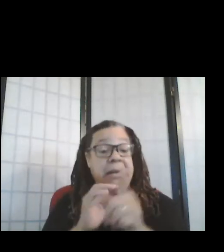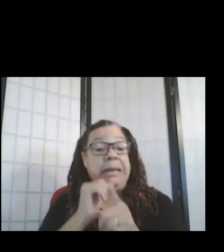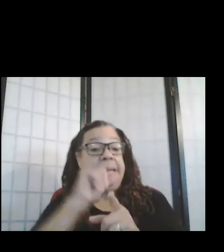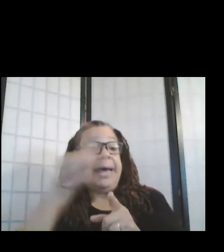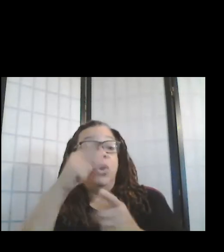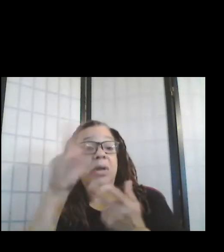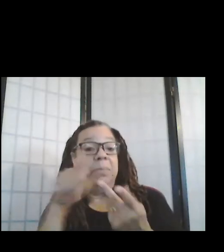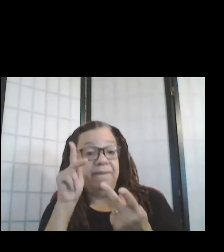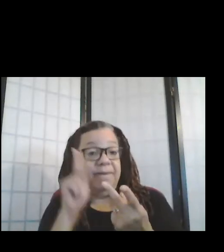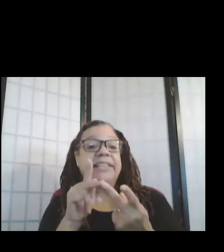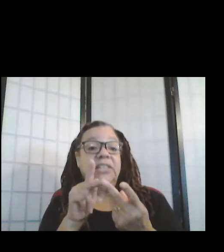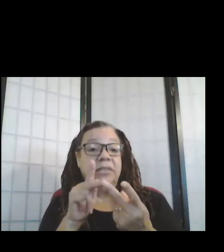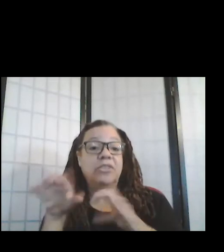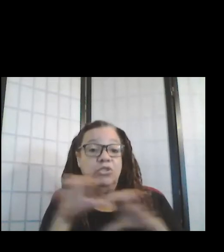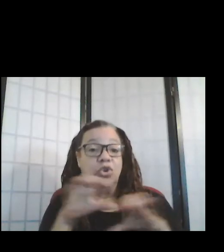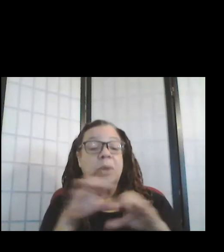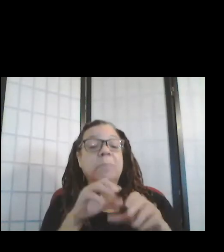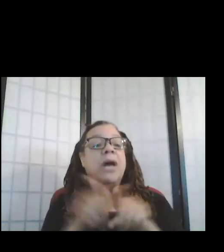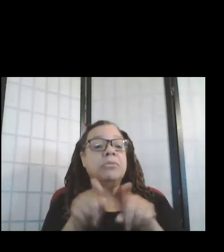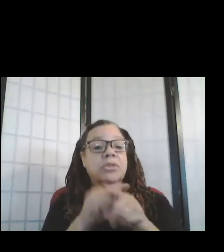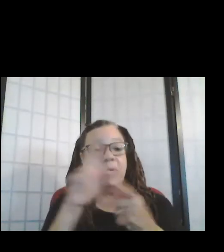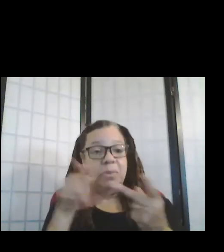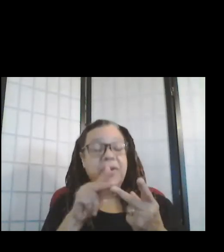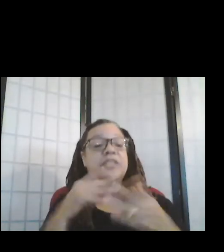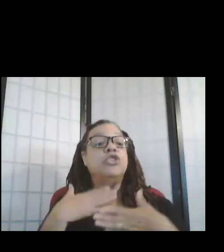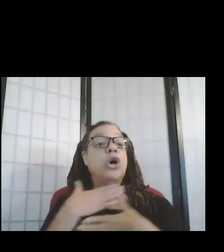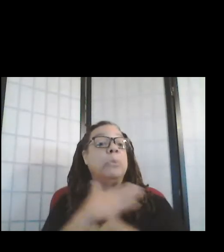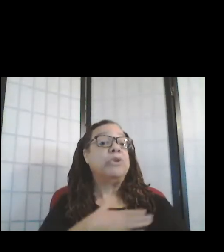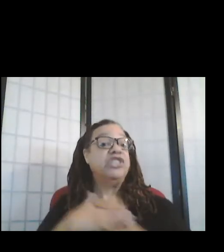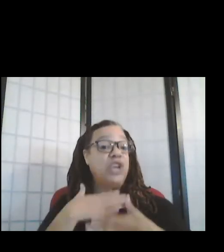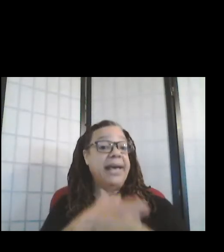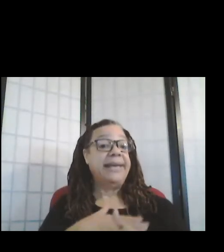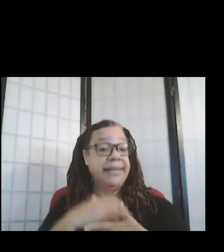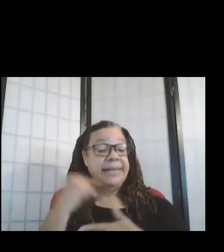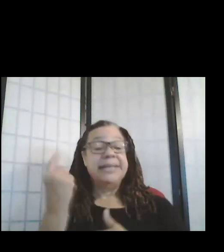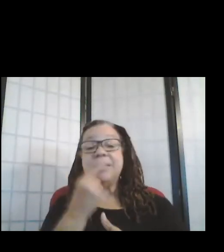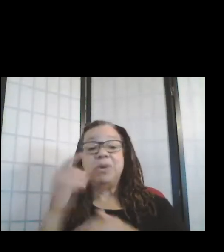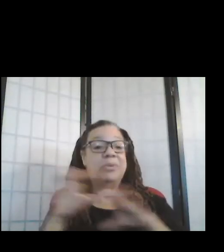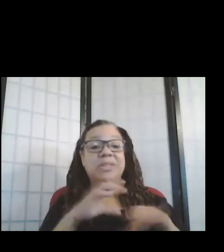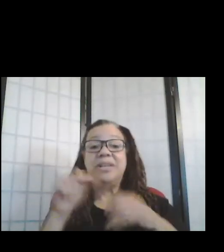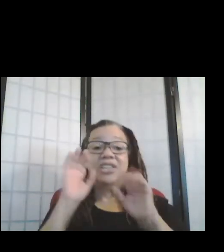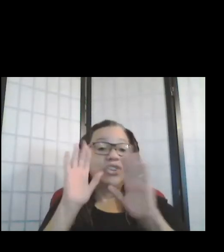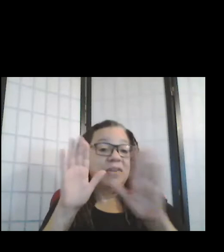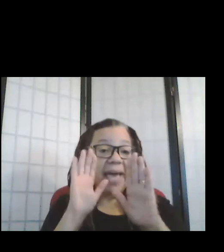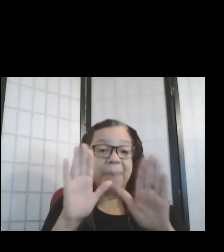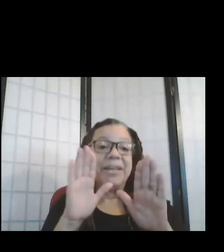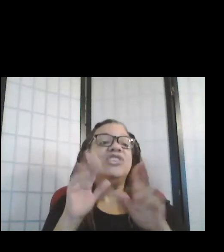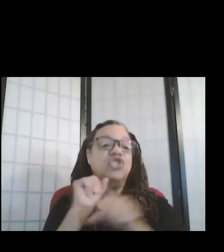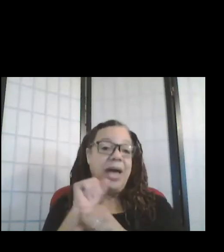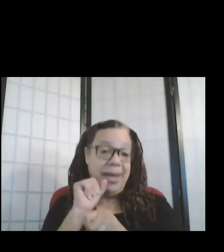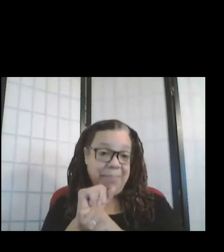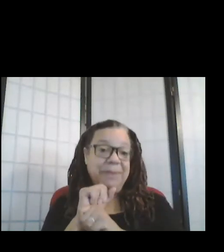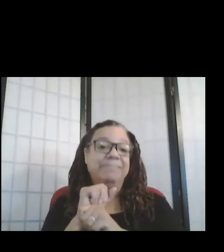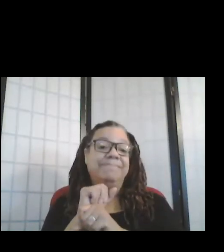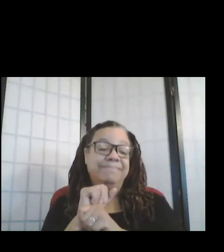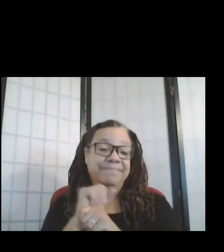be able to do it, but also perfecting to be able to go and appreciate someone else who's done such a fabulous Yes, exactly. job, right? I Yeah. mean,